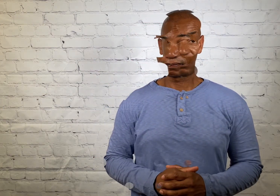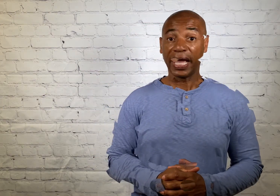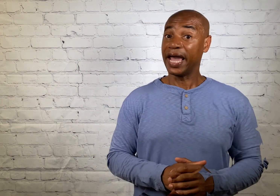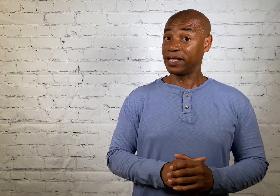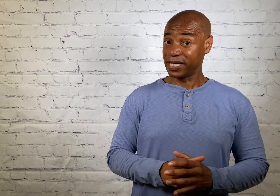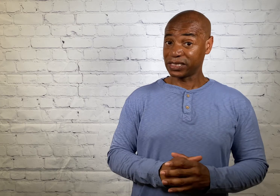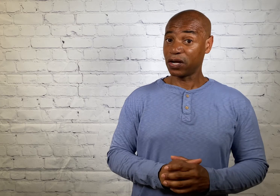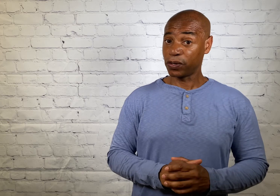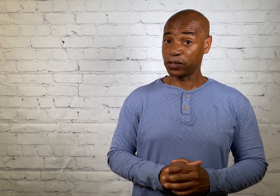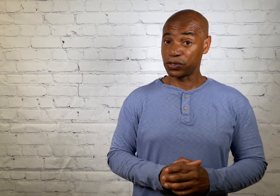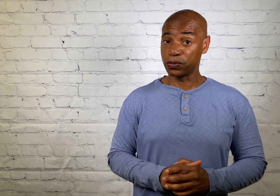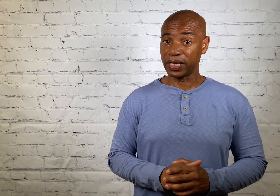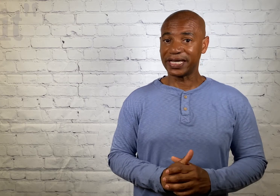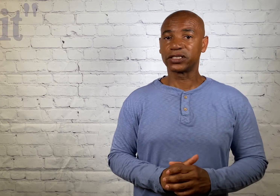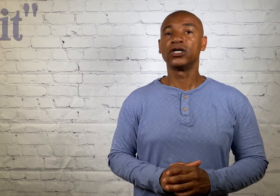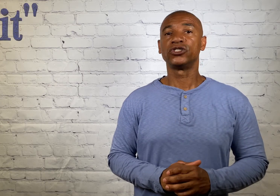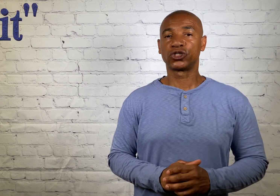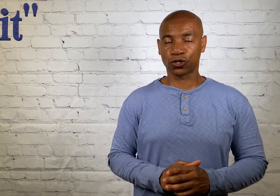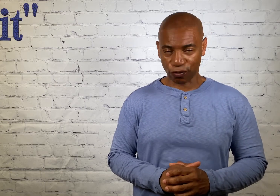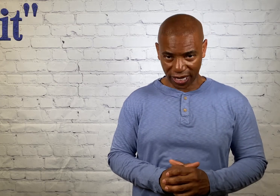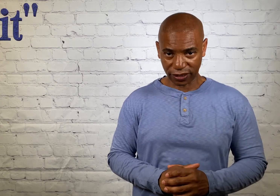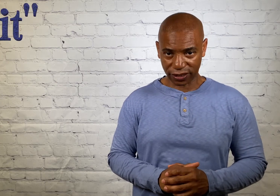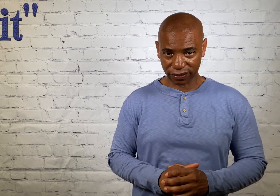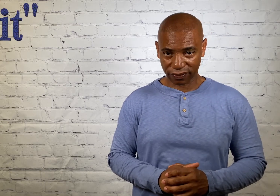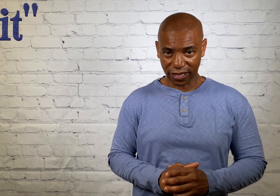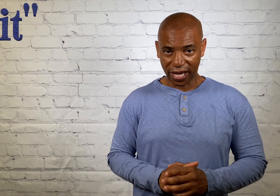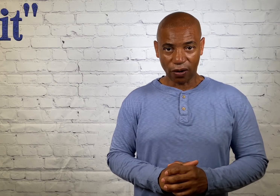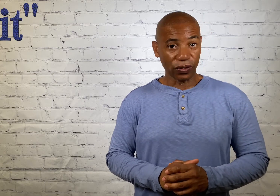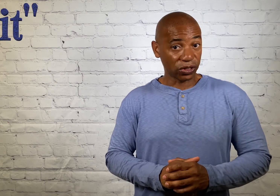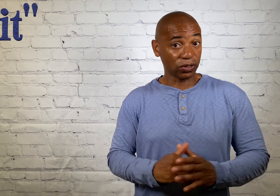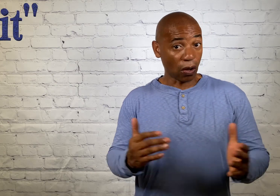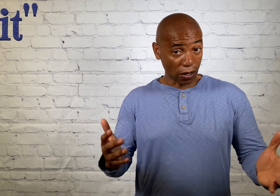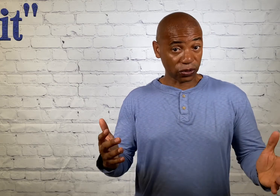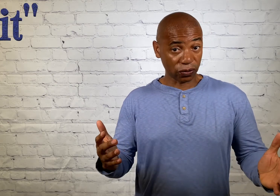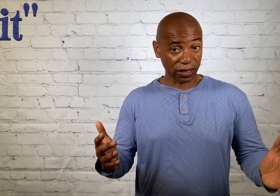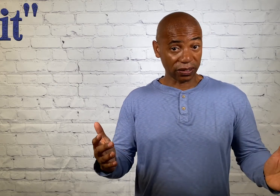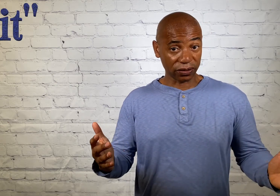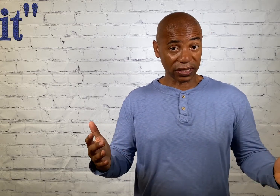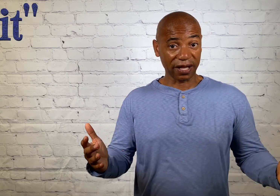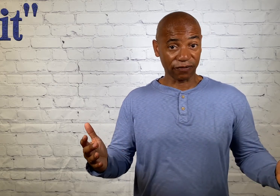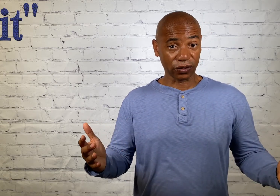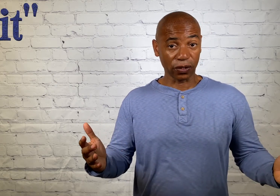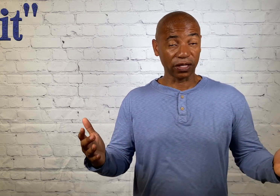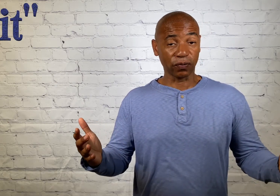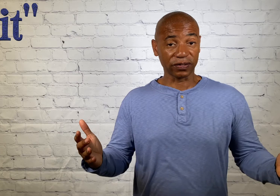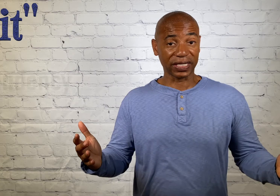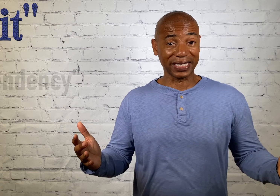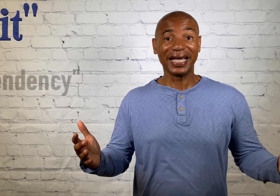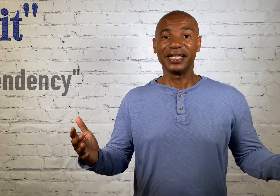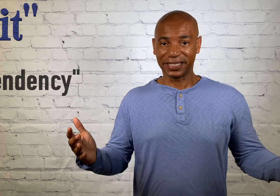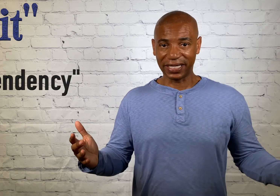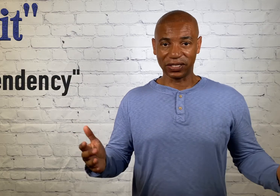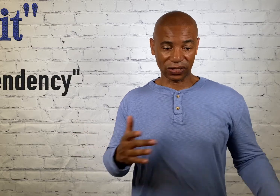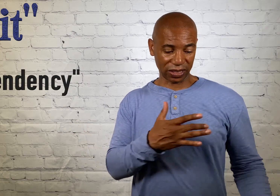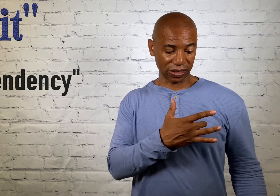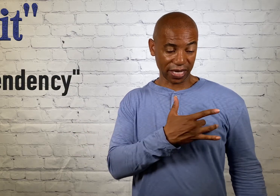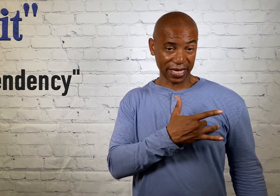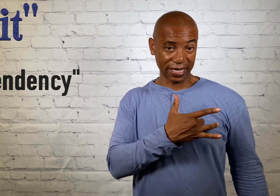And the next sign we're going to do is trait, which is also another sign for, or another way of saying tendencies.